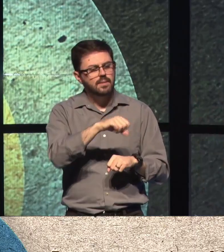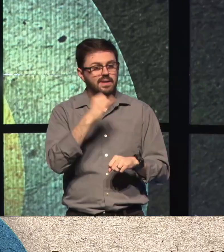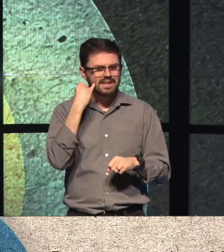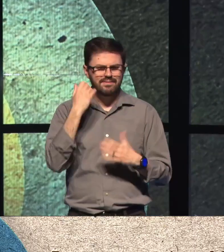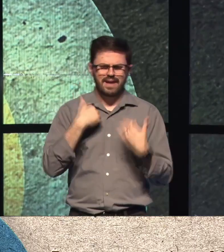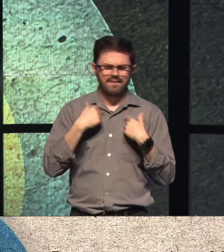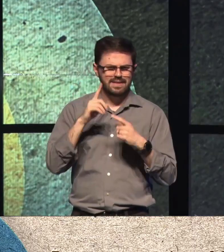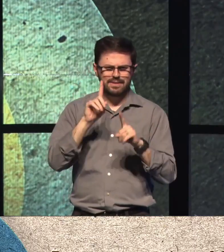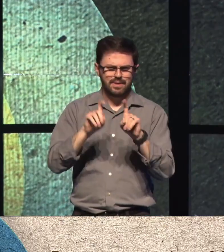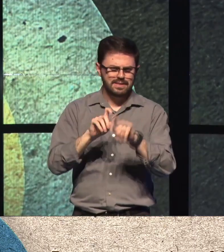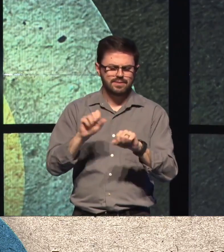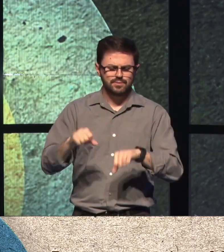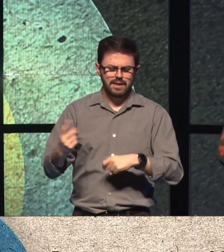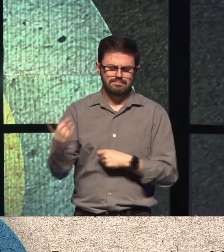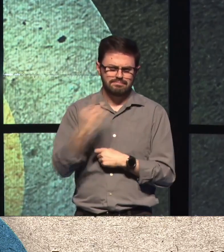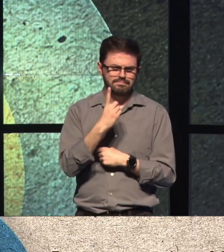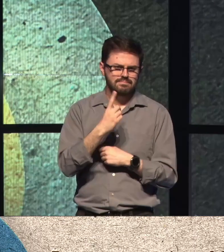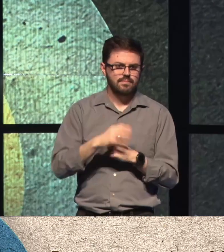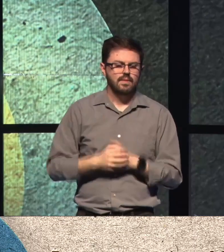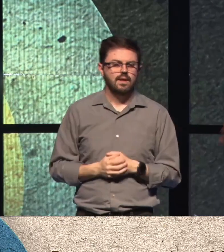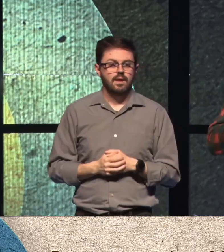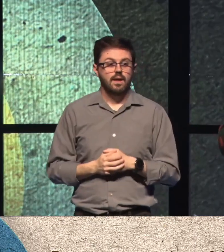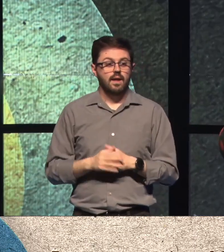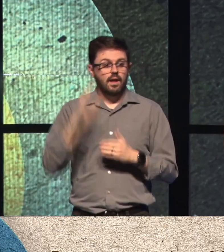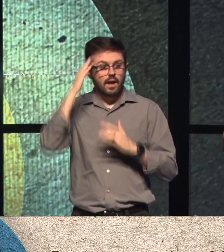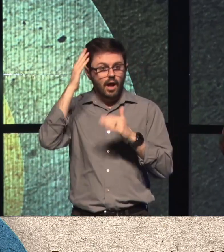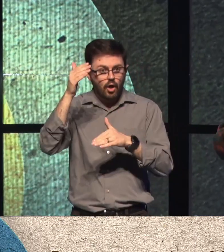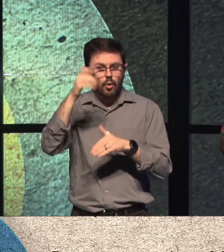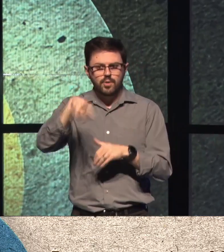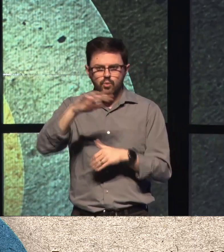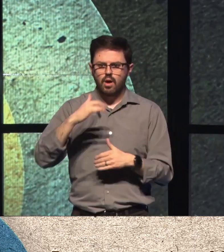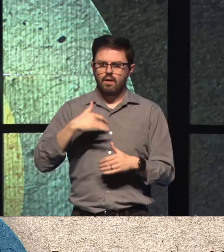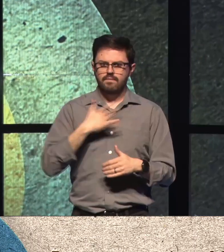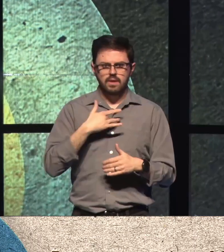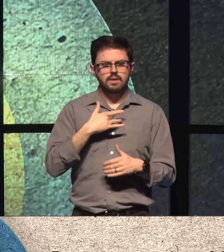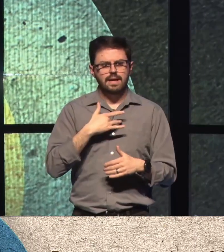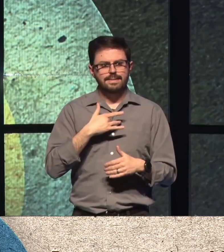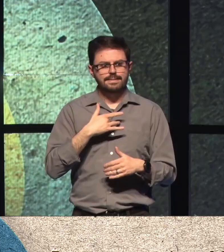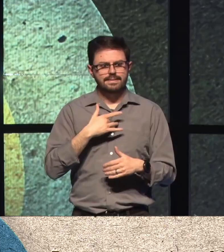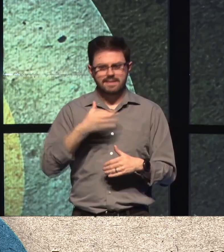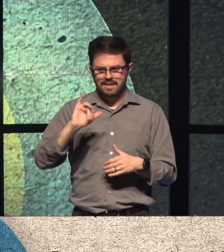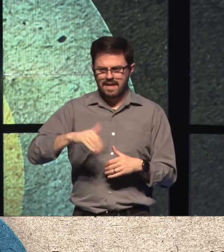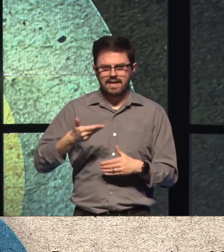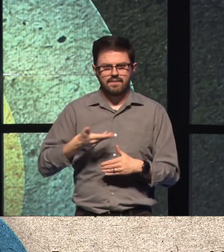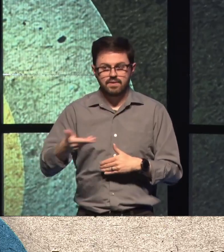silly. I hope that you sense that invitation during this series. I hope you'll do that.